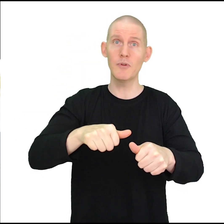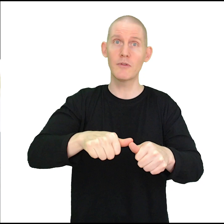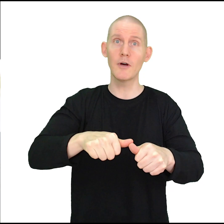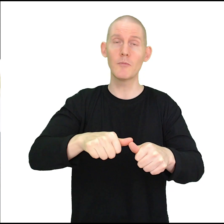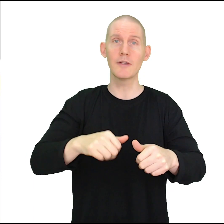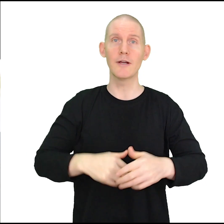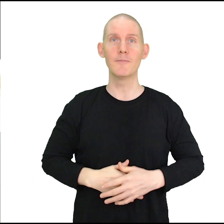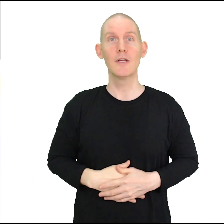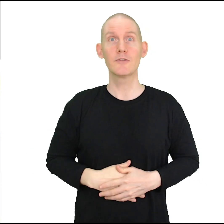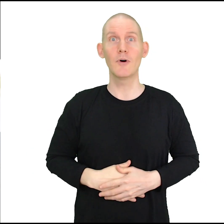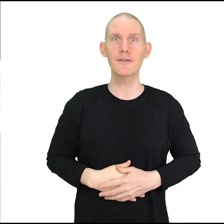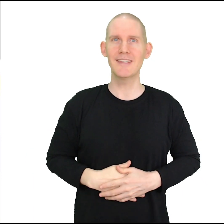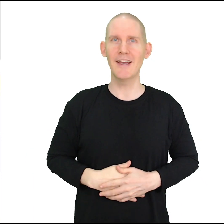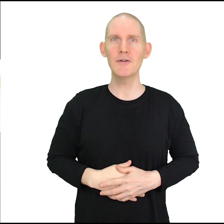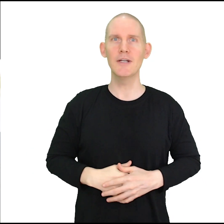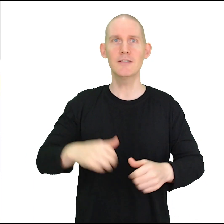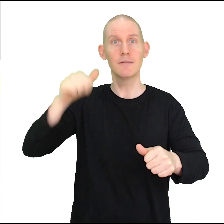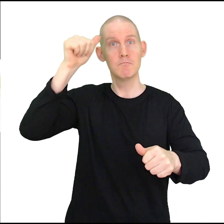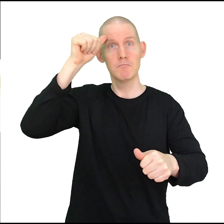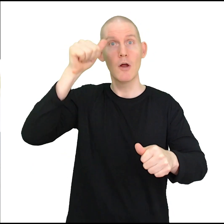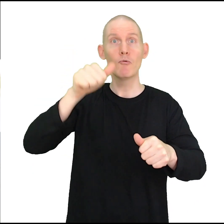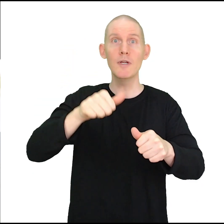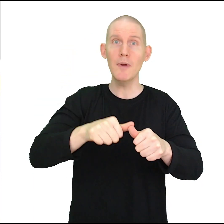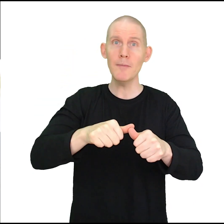thumb right there. So all together it's remember.